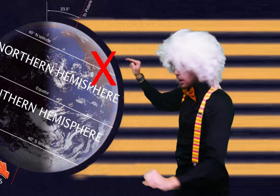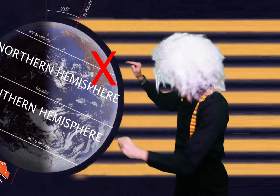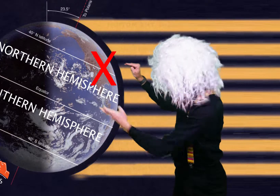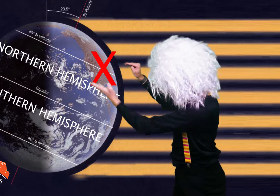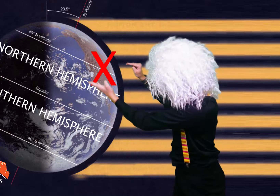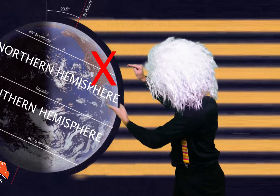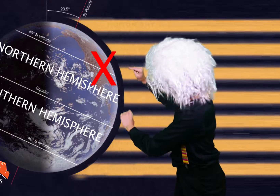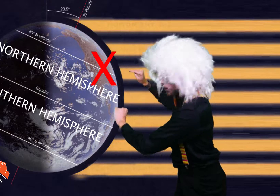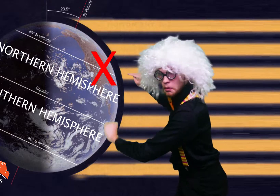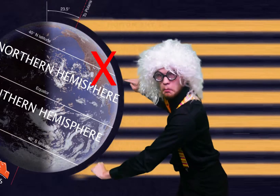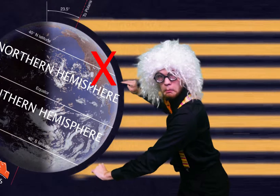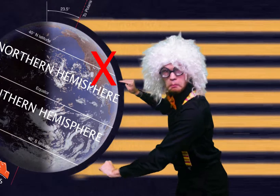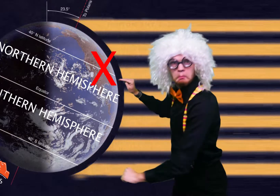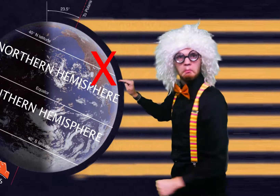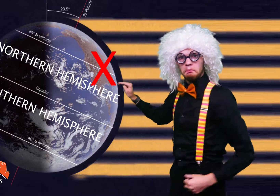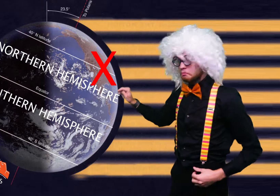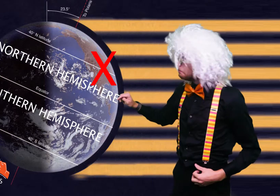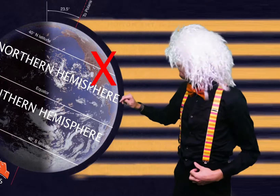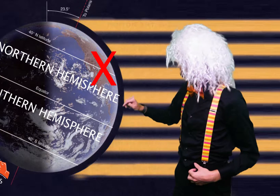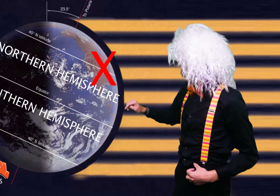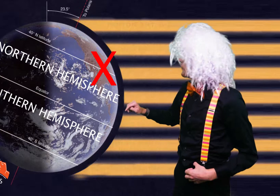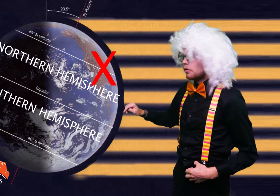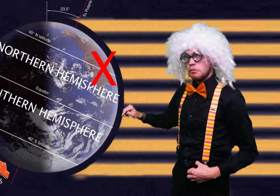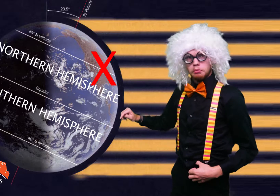The southern hemisphere is below the equator.